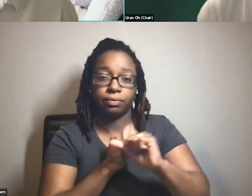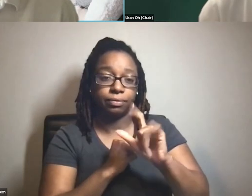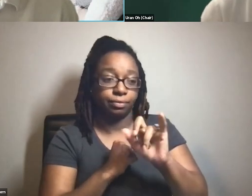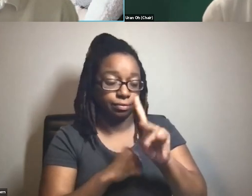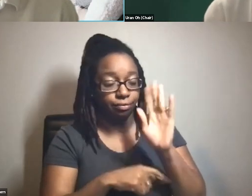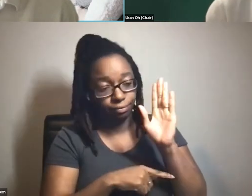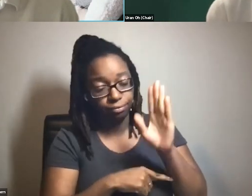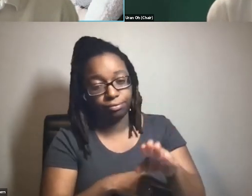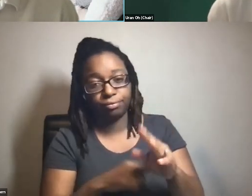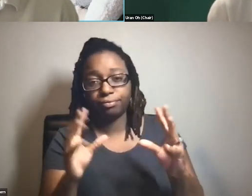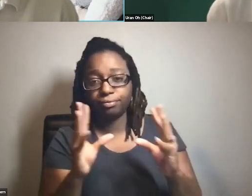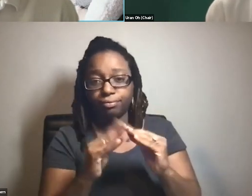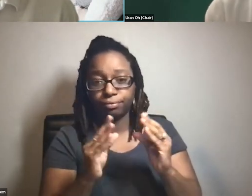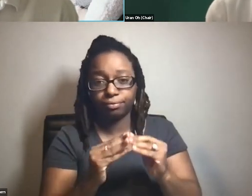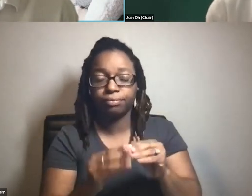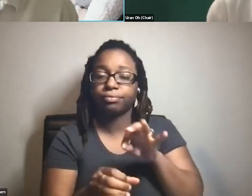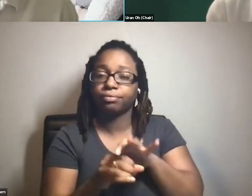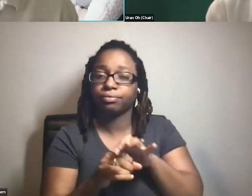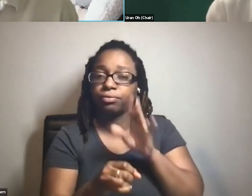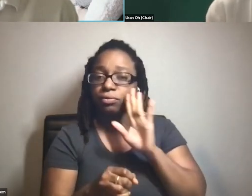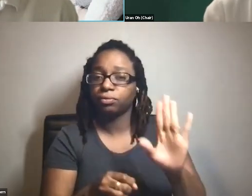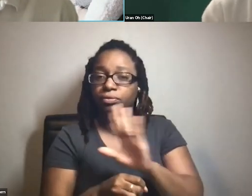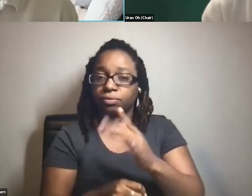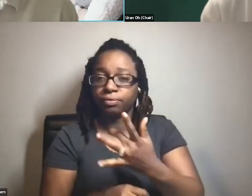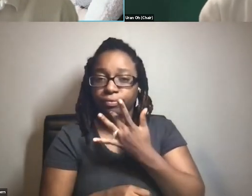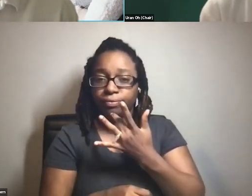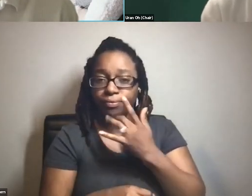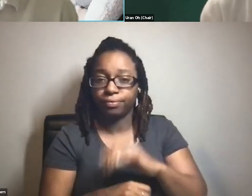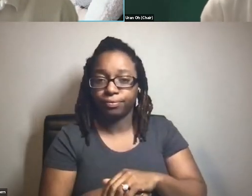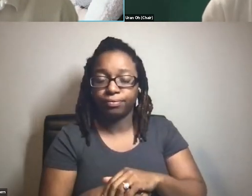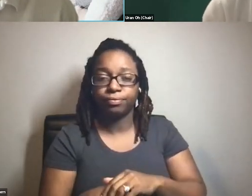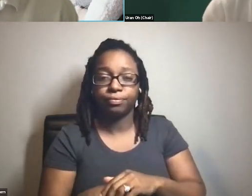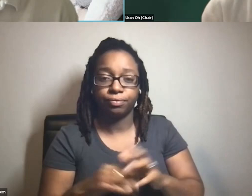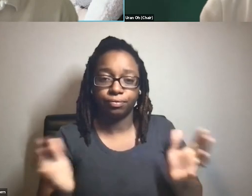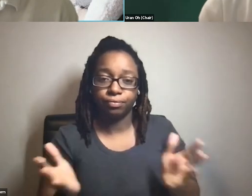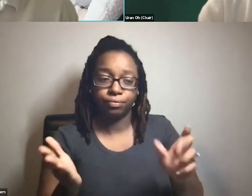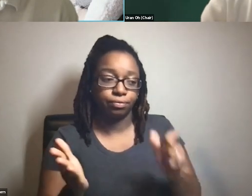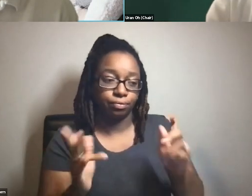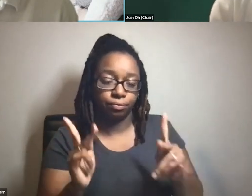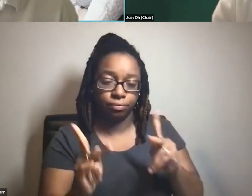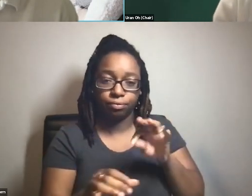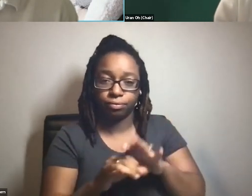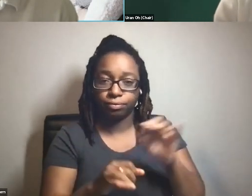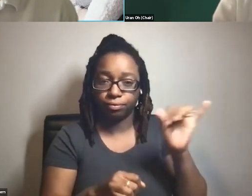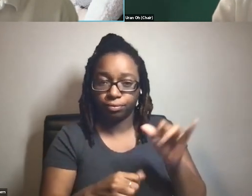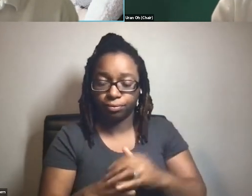So please vote for your favorite and do encourage all the presenters. So the